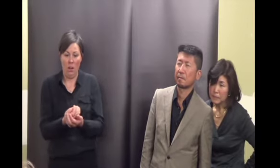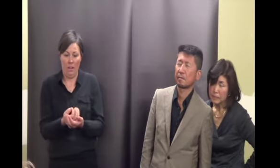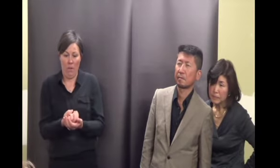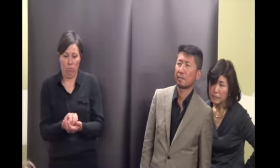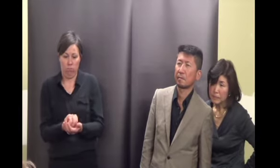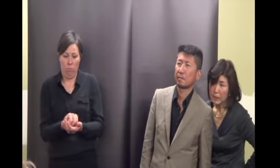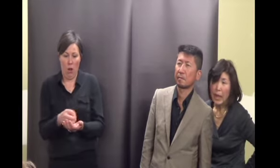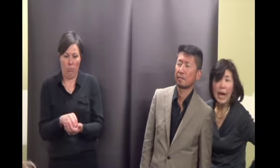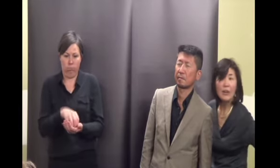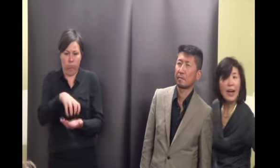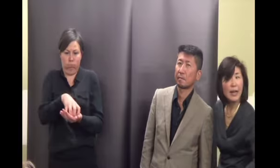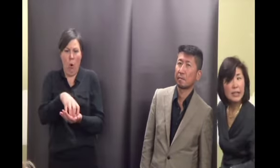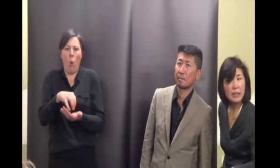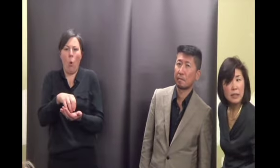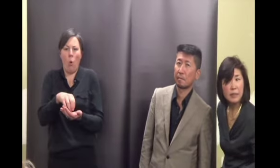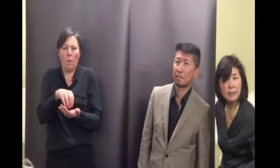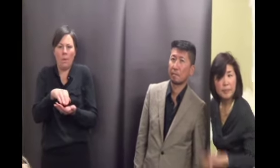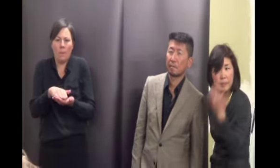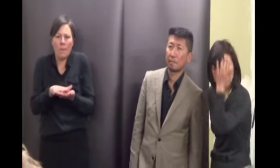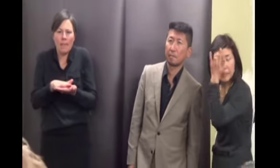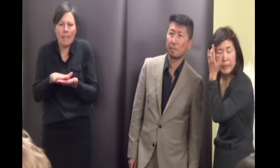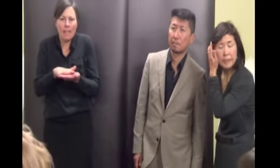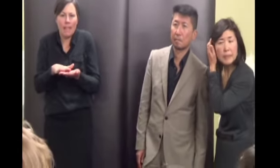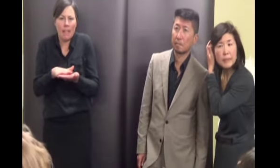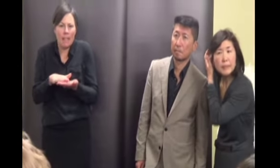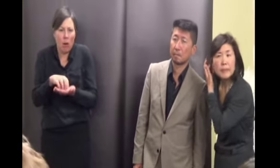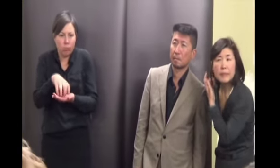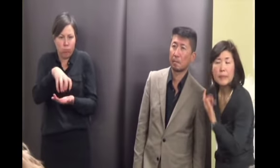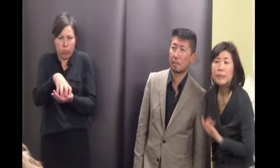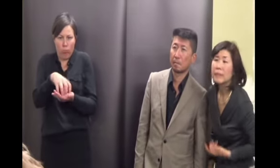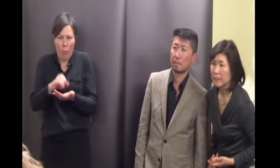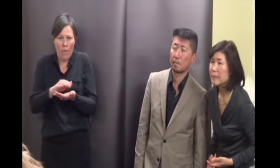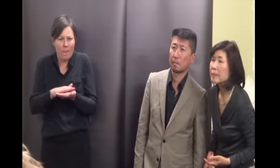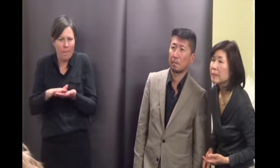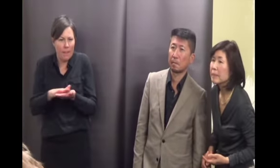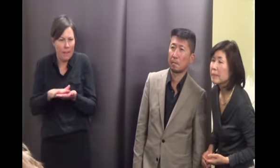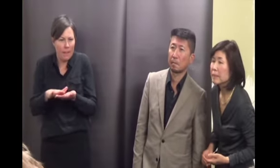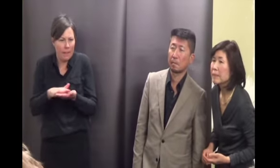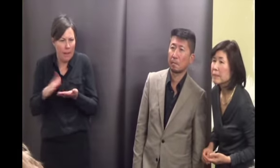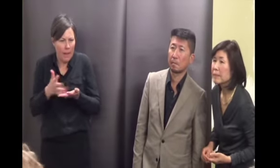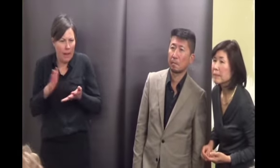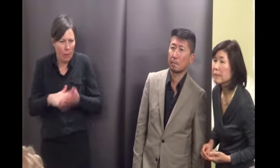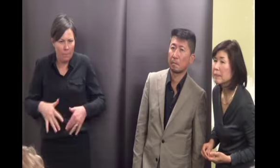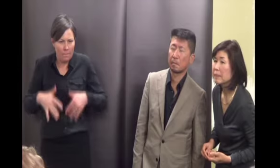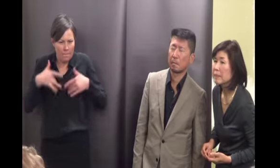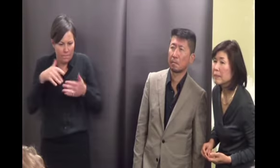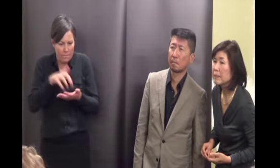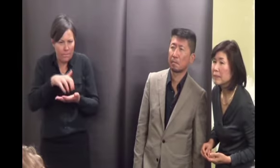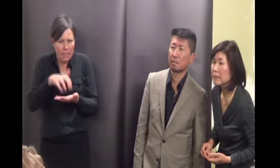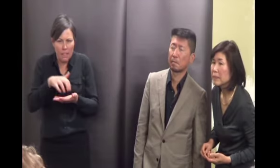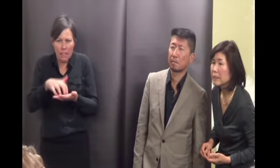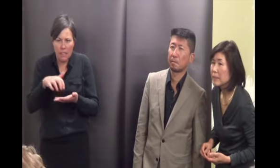paper? The Japanese Braille, I've never seen it before. I'm curious.